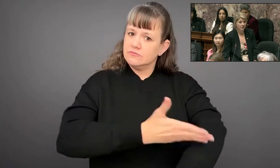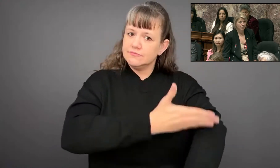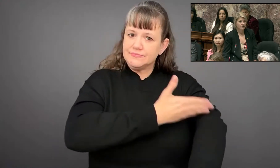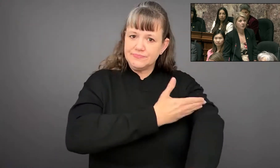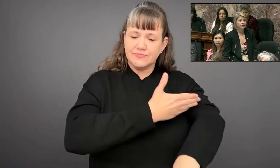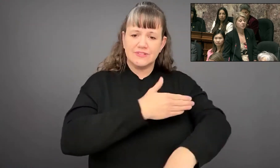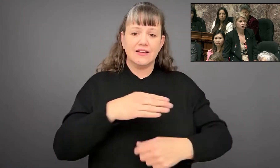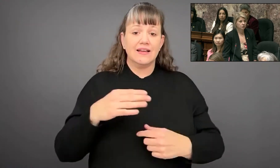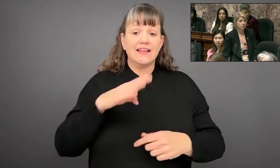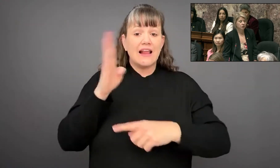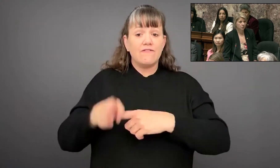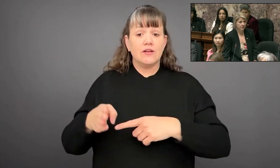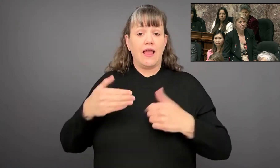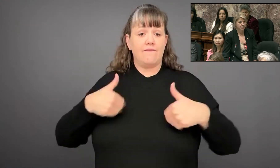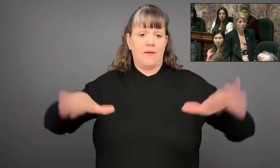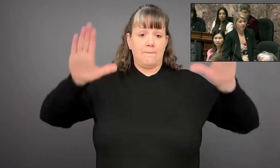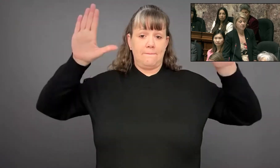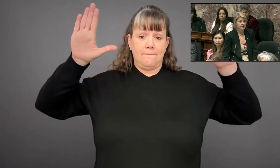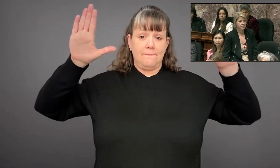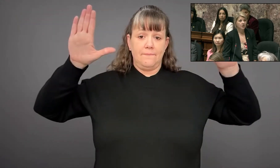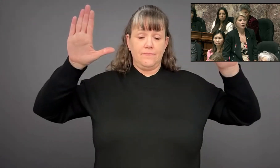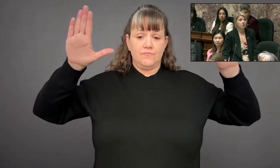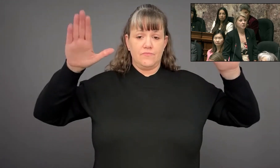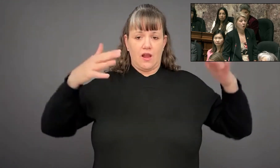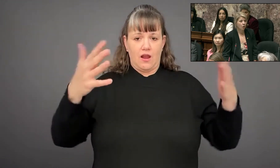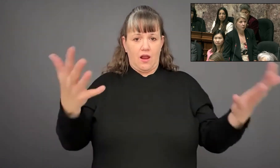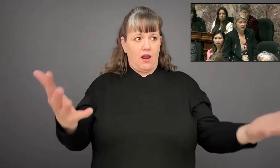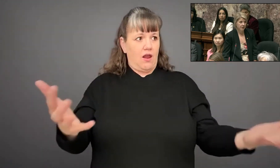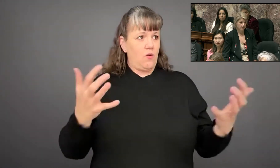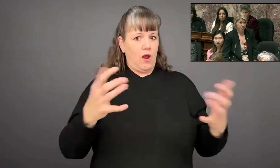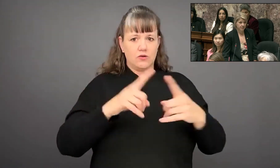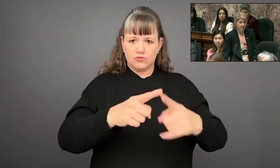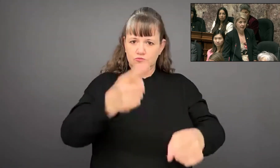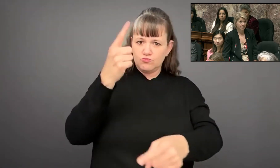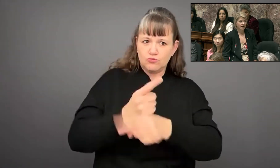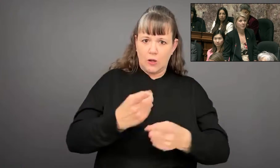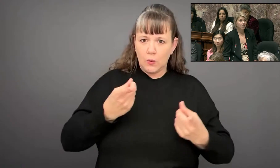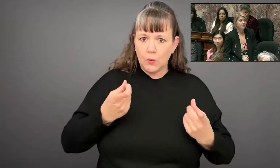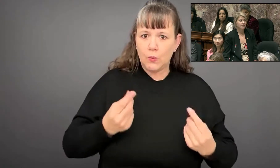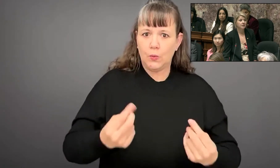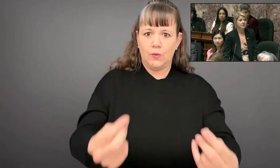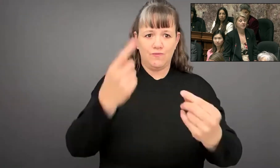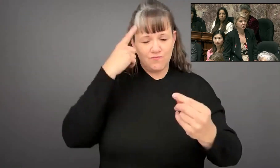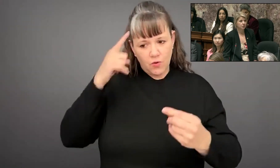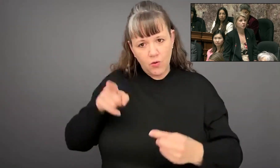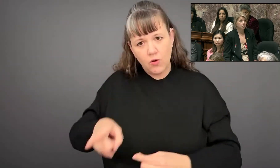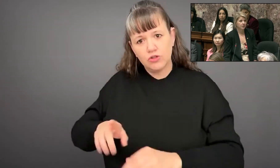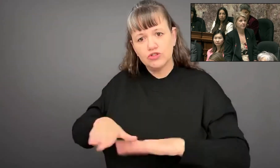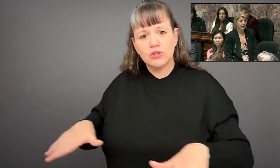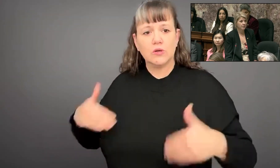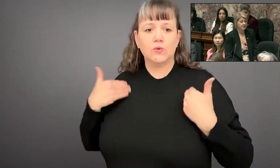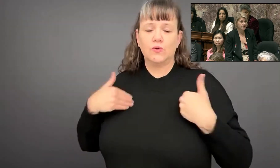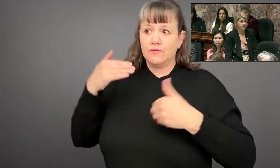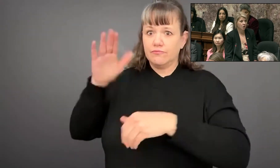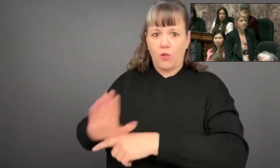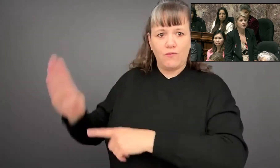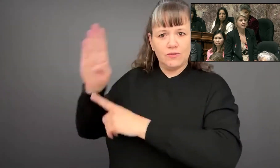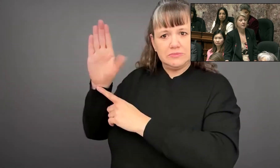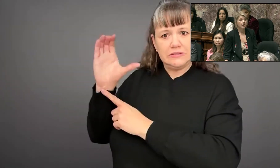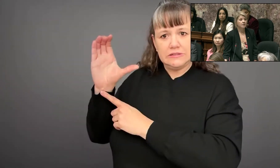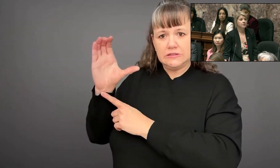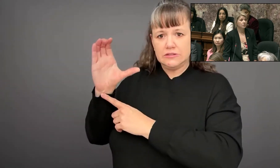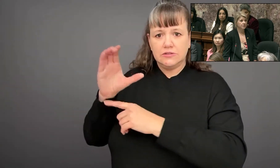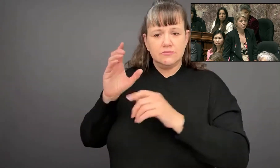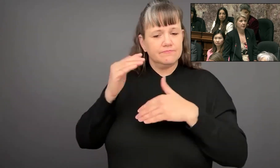right thing for children and youth in this province. There is always better to be done, and my commitment to the children, youth, and families in this